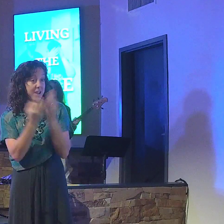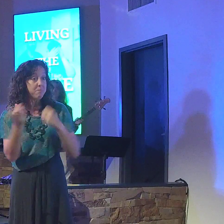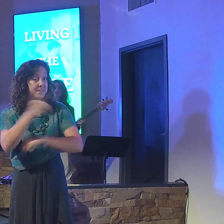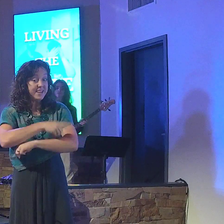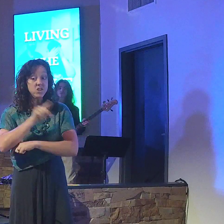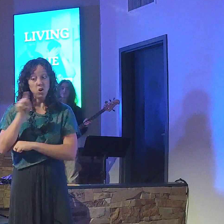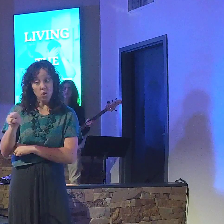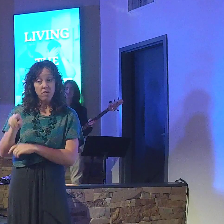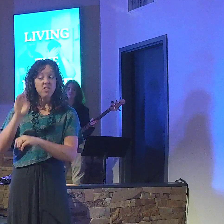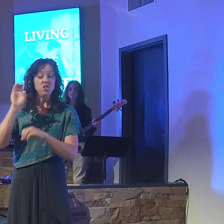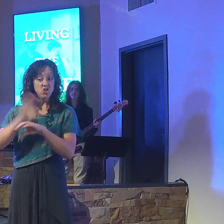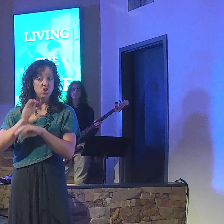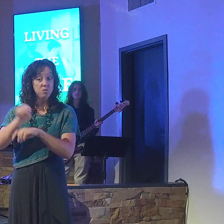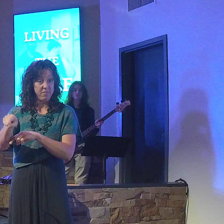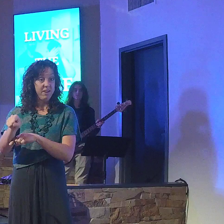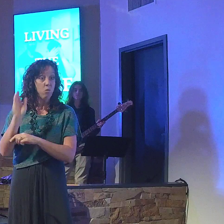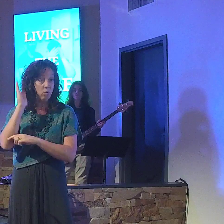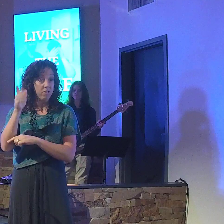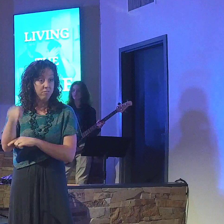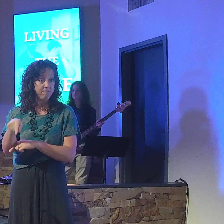going to be a great time. We have